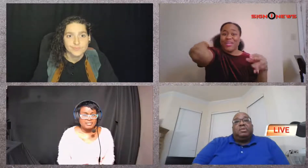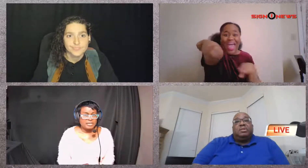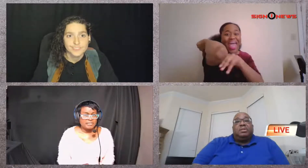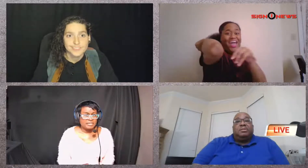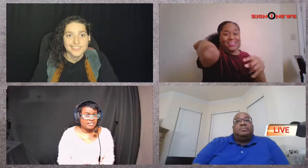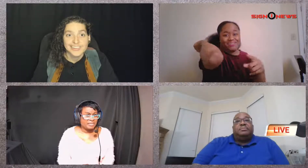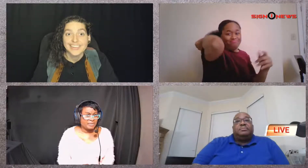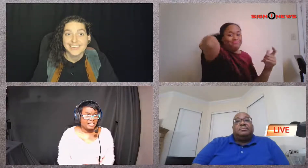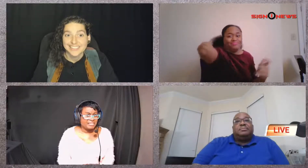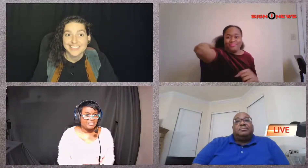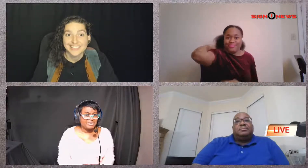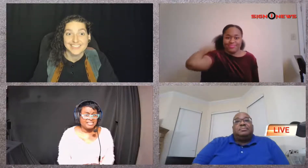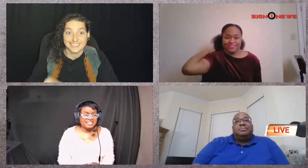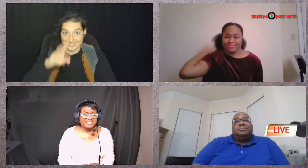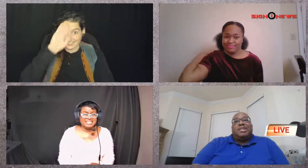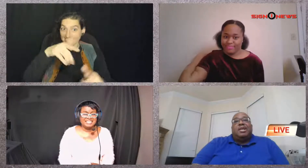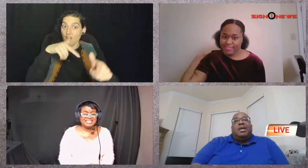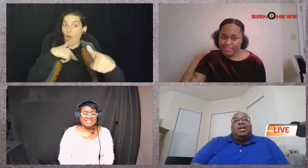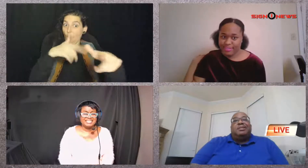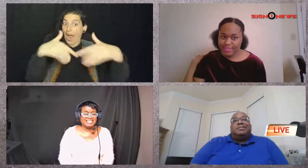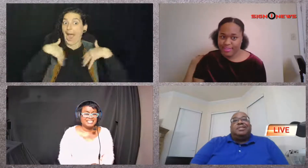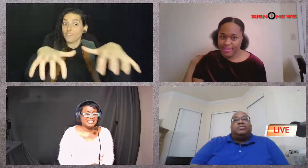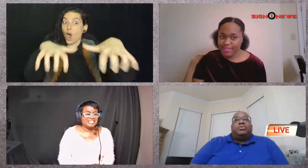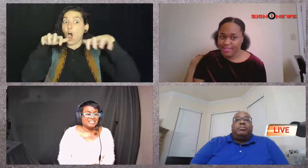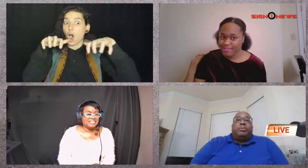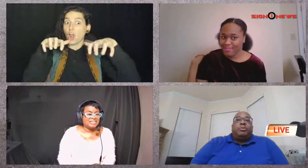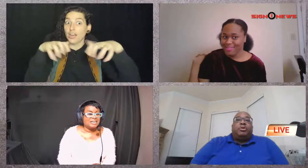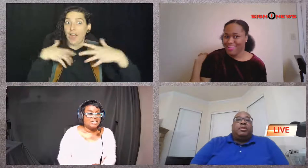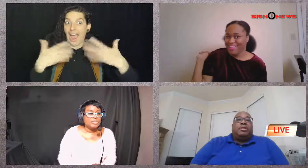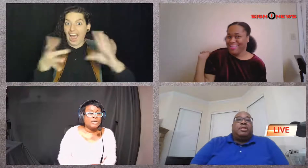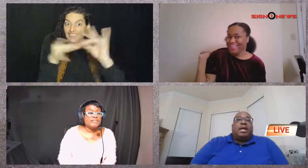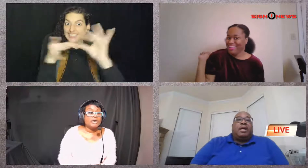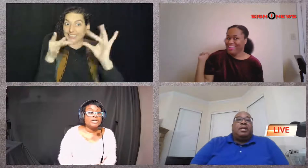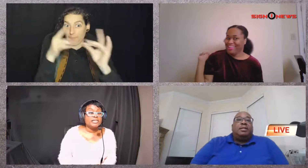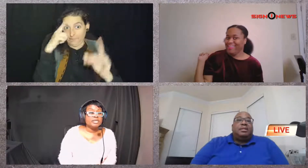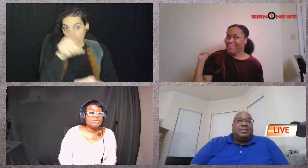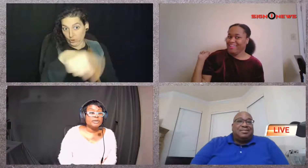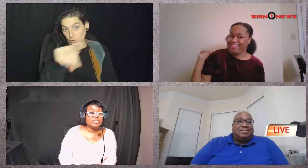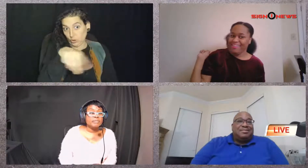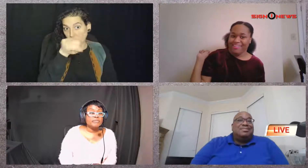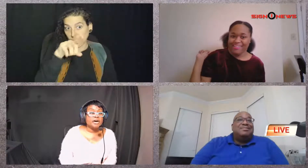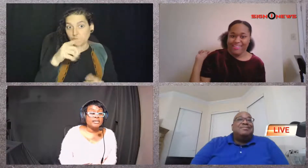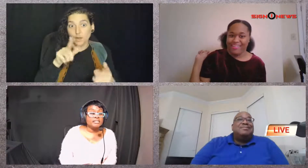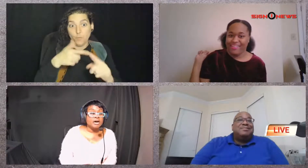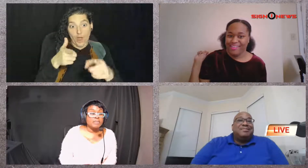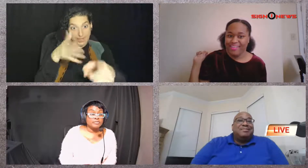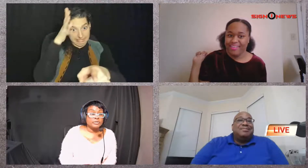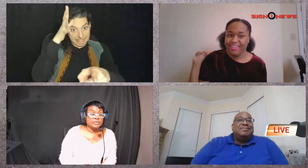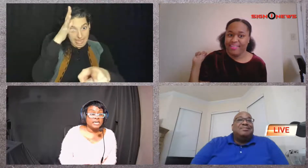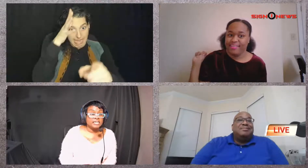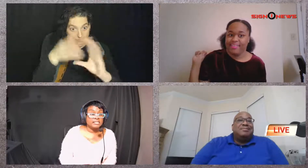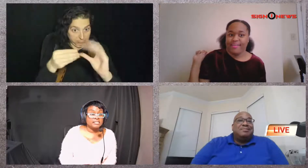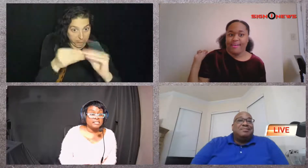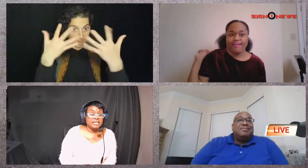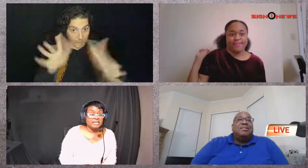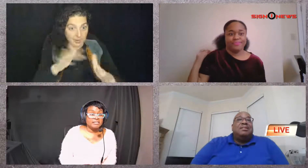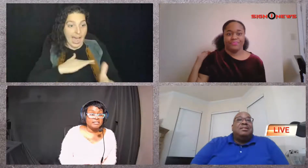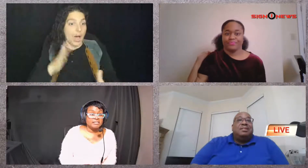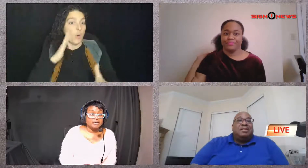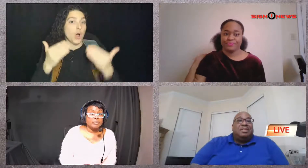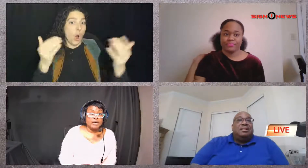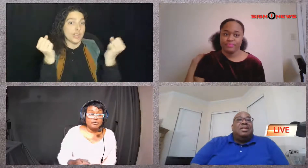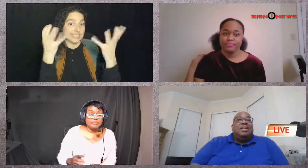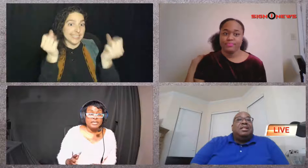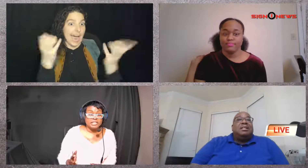And Dad, do you have anything you want to add to that? Just remember we have an audience. We have a couple of audience comments for you guys.